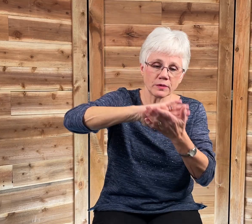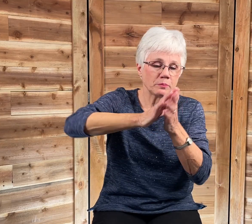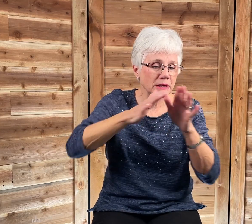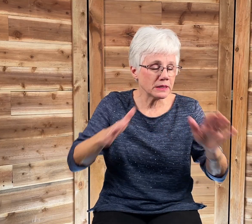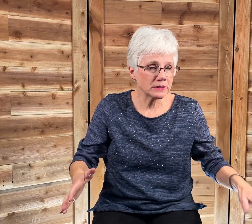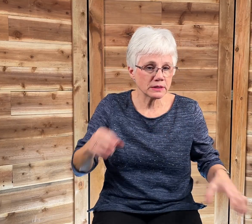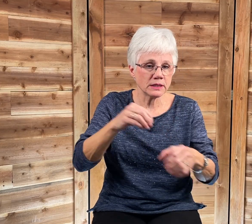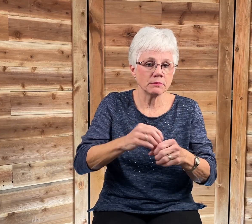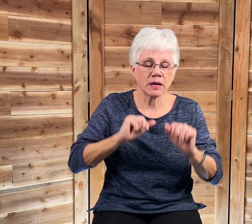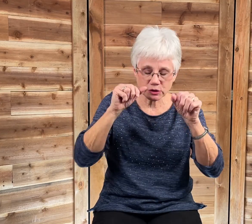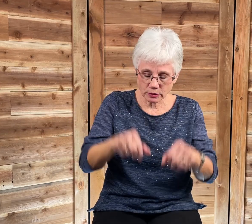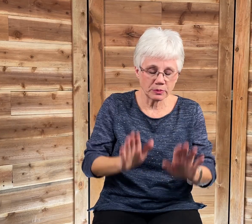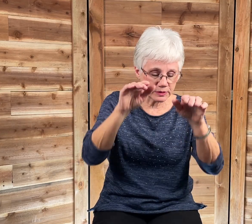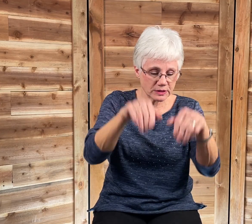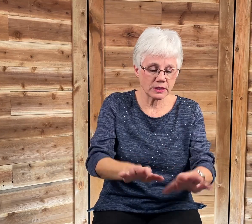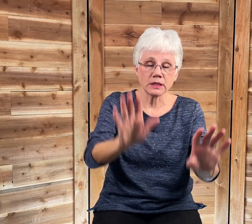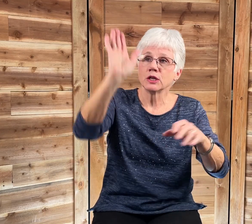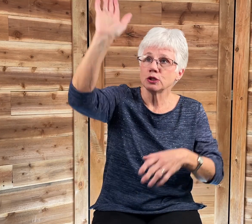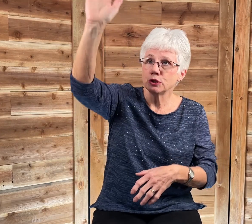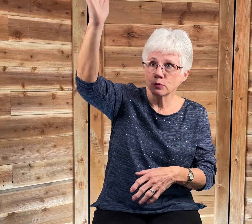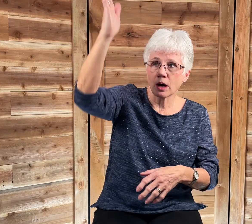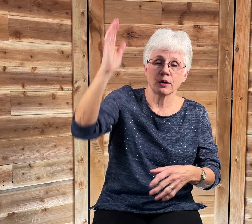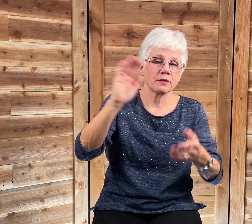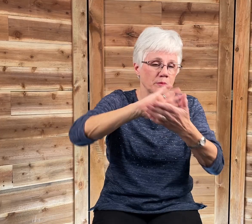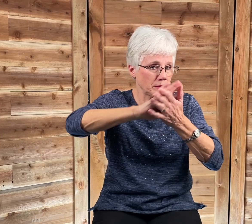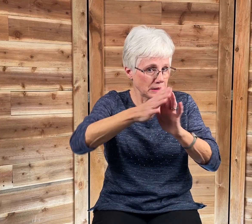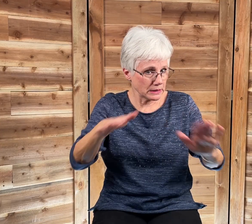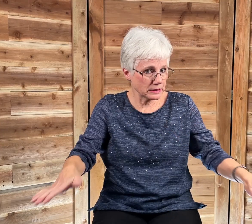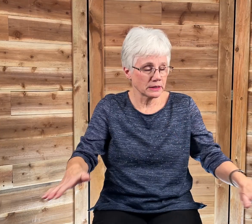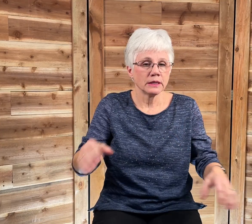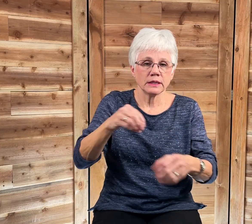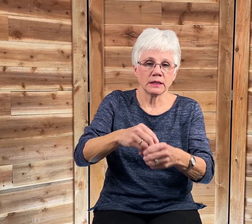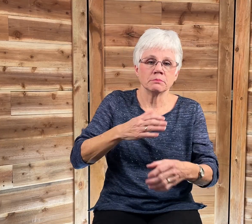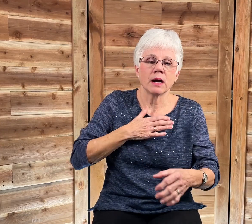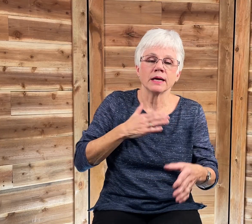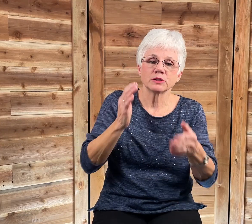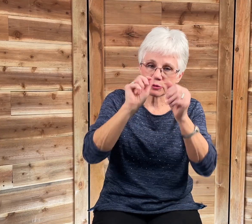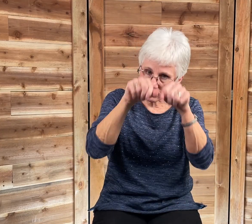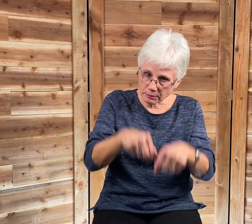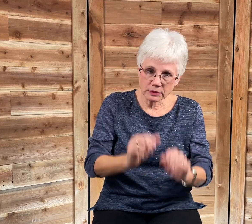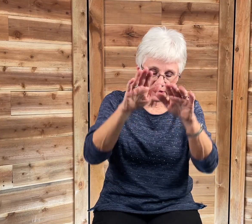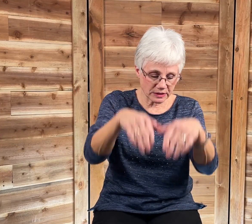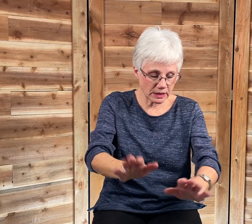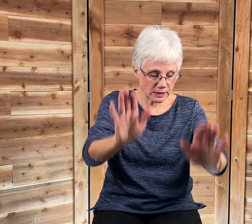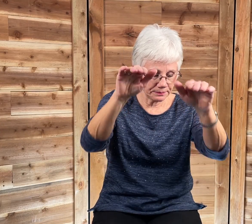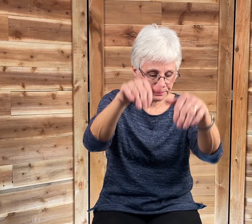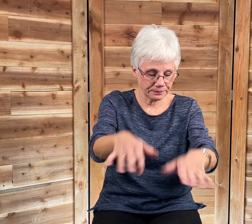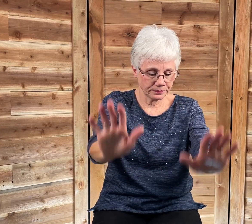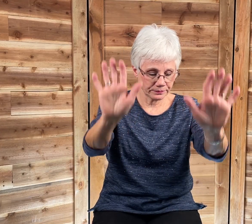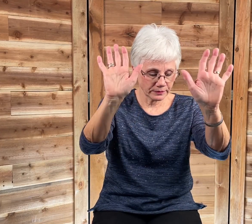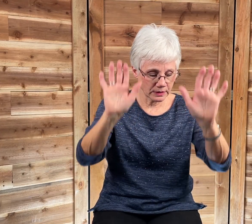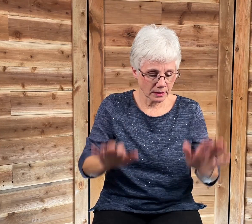You are the peace in my troubled sea. You are the peace in my troubled sea.